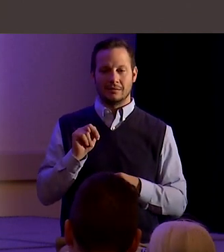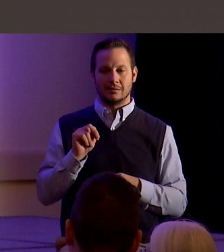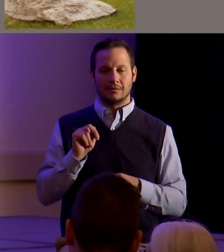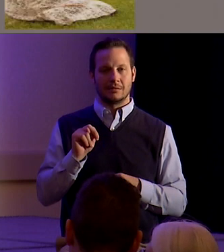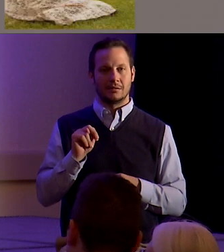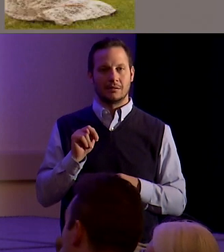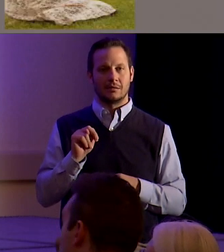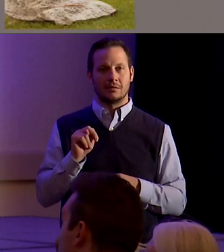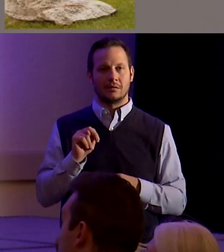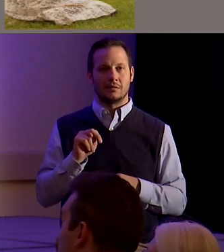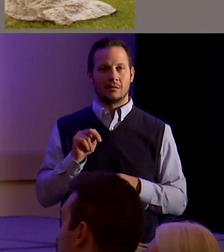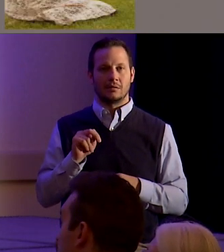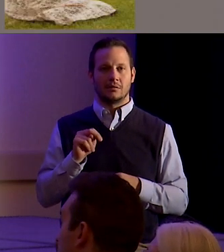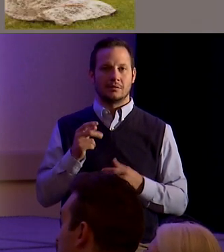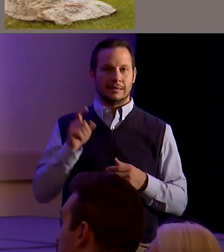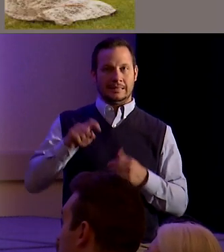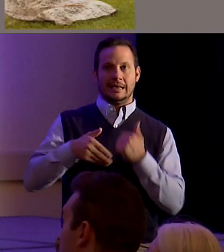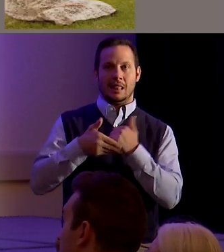and the needy.